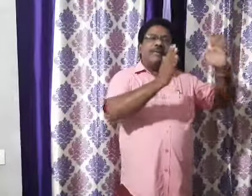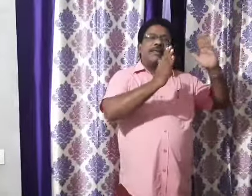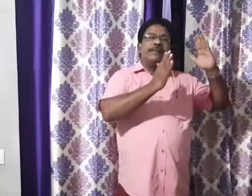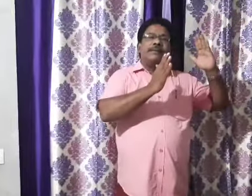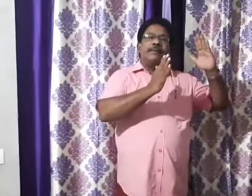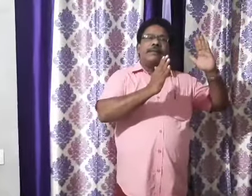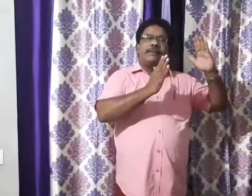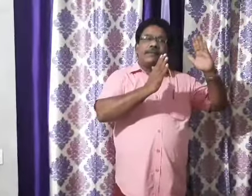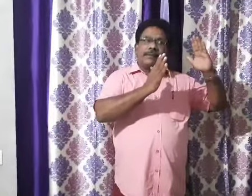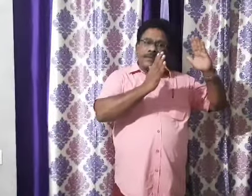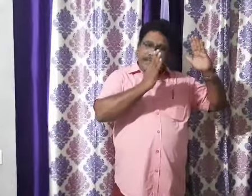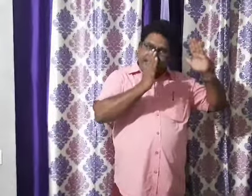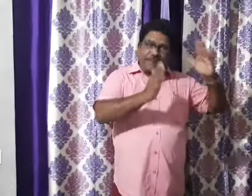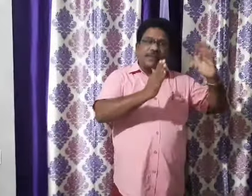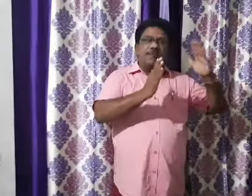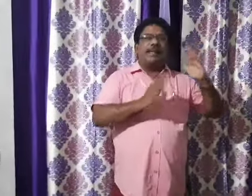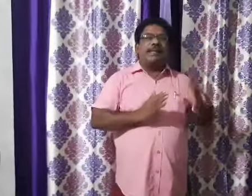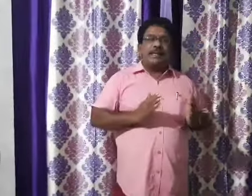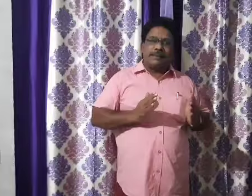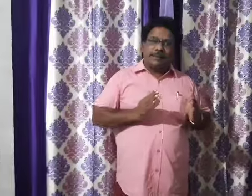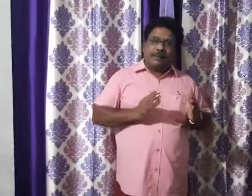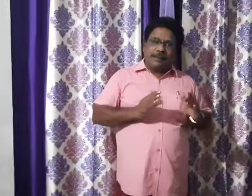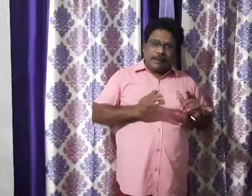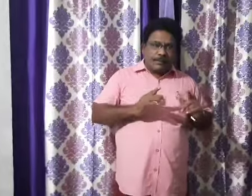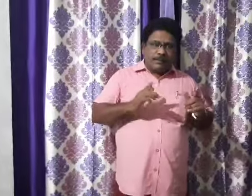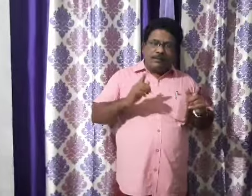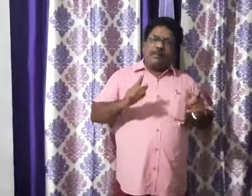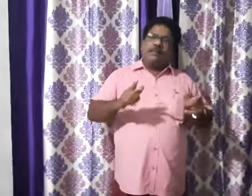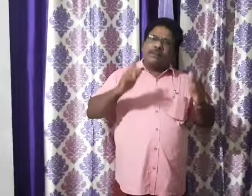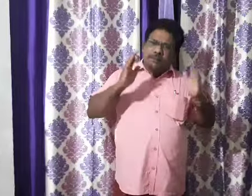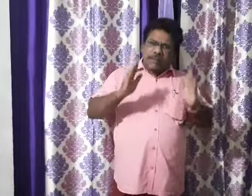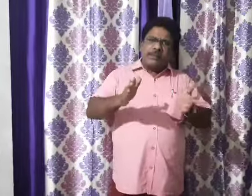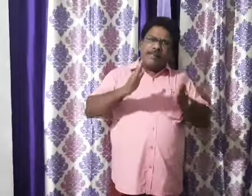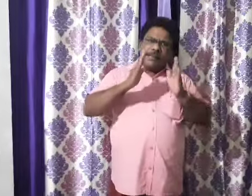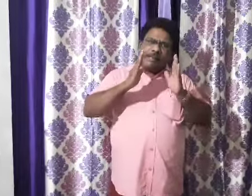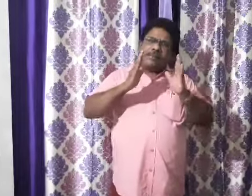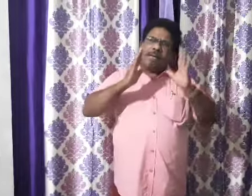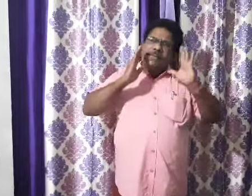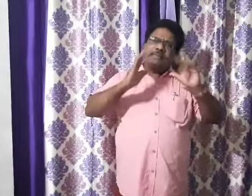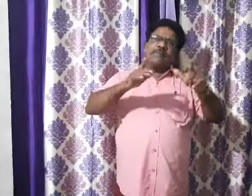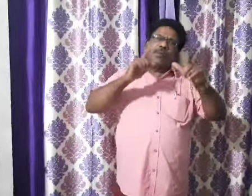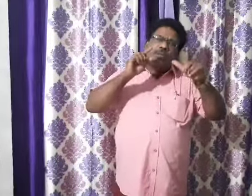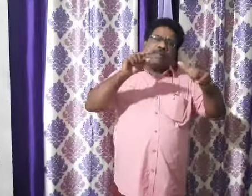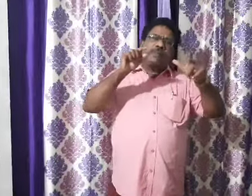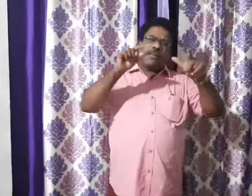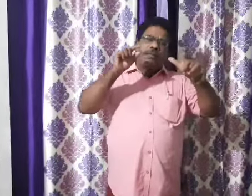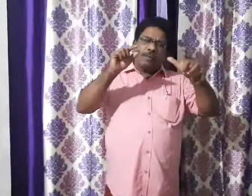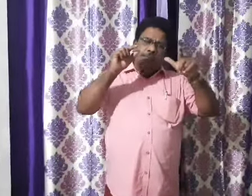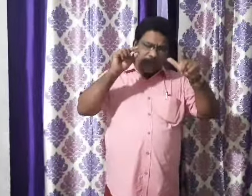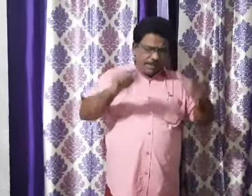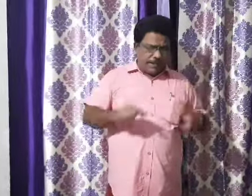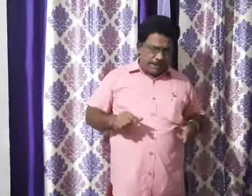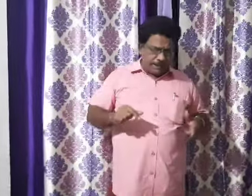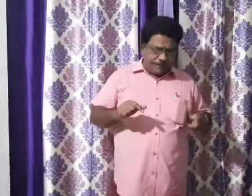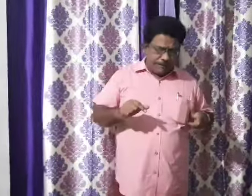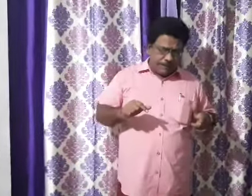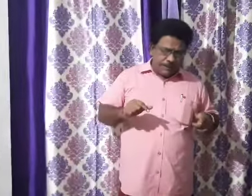their income from agriculture. Isn't it? That is why India, farming is the most important occupation in India.